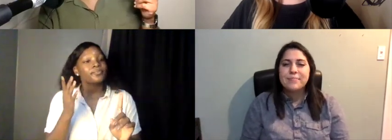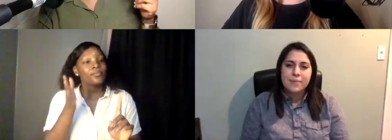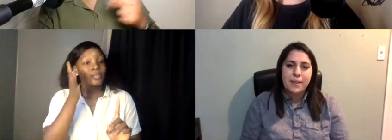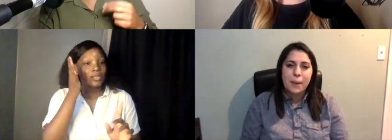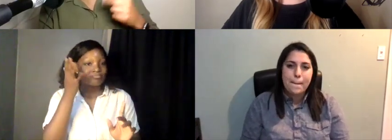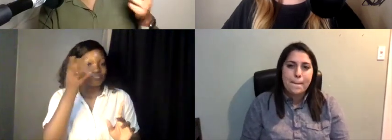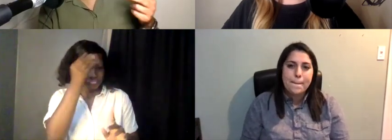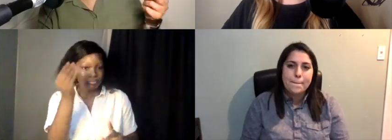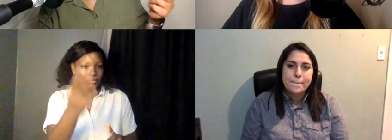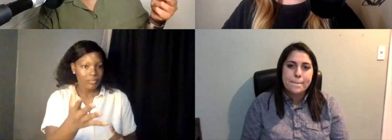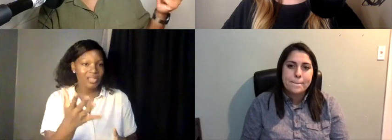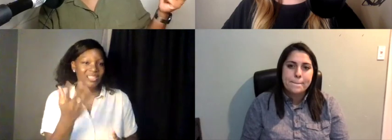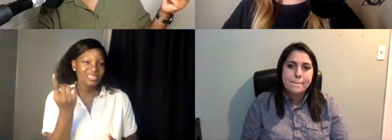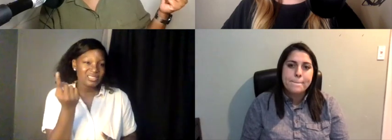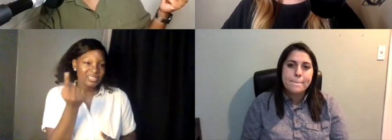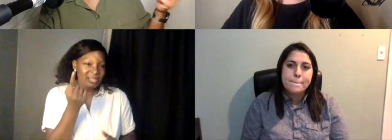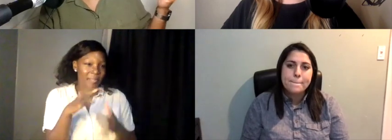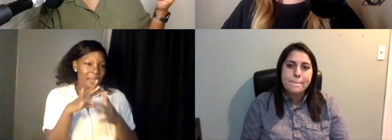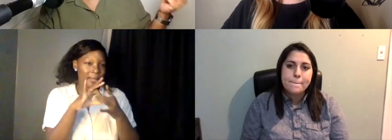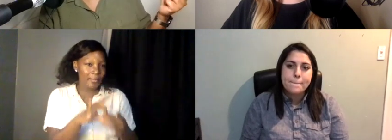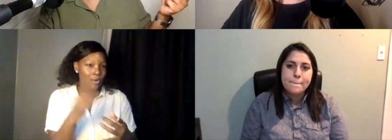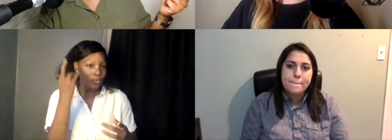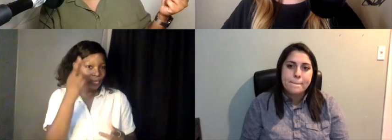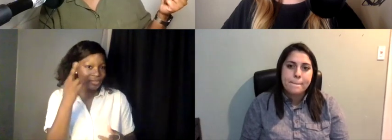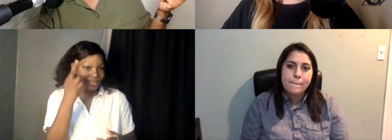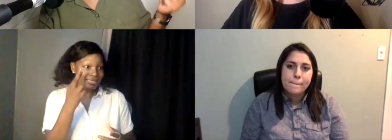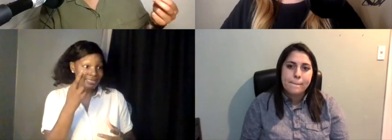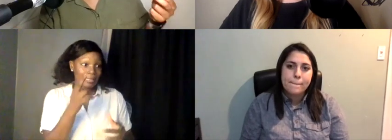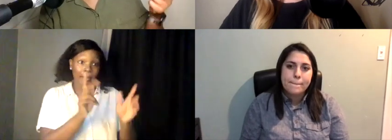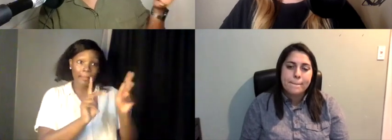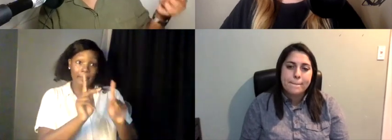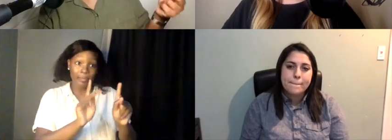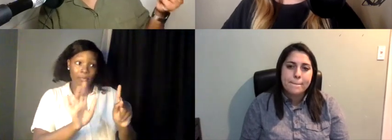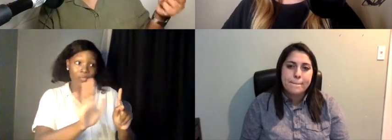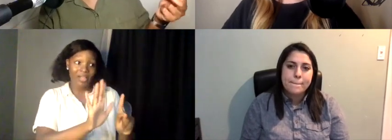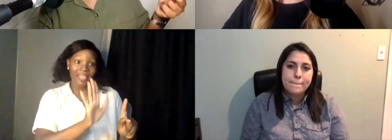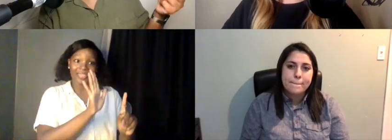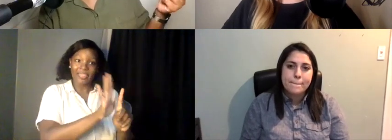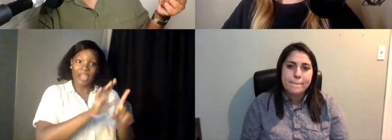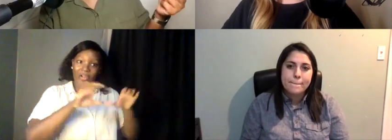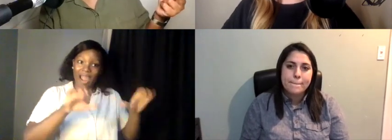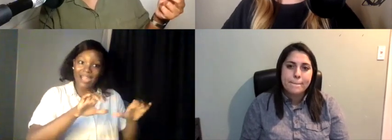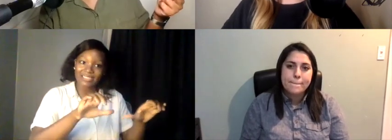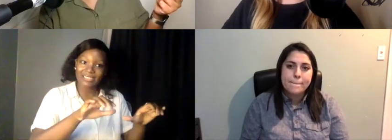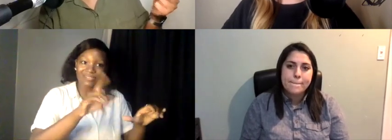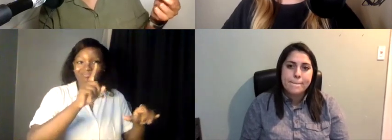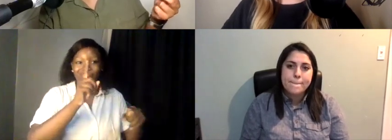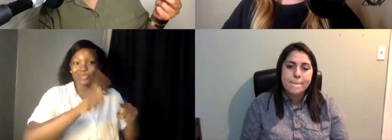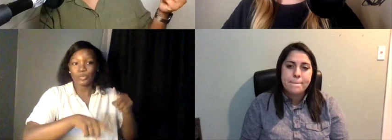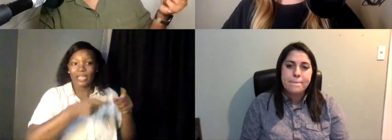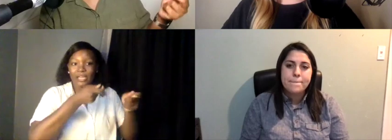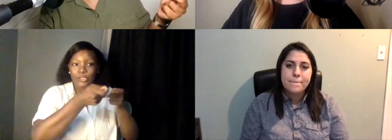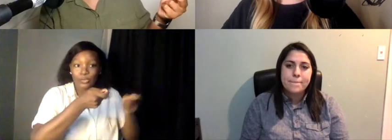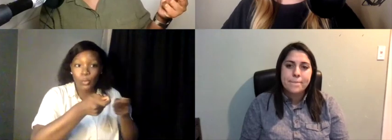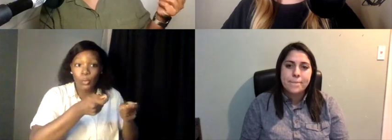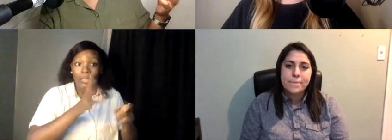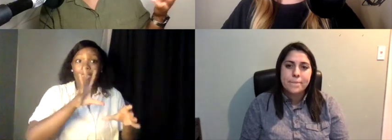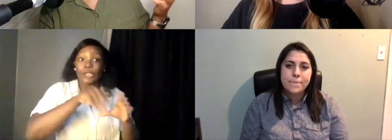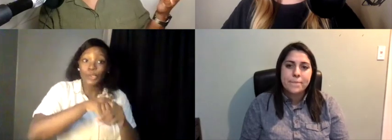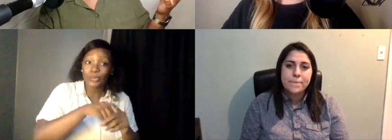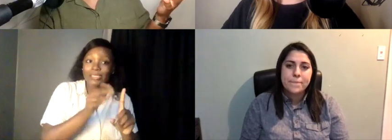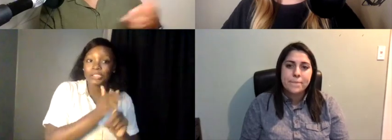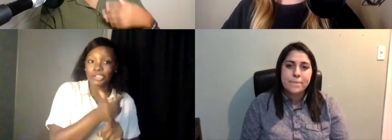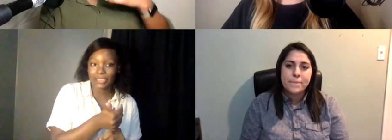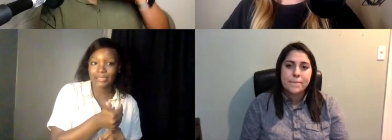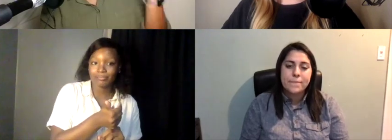that you really don't have anything to do with people cheating. Like, people cheating in a relationship, whether or not they're committed to you or love you or don't